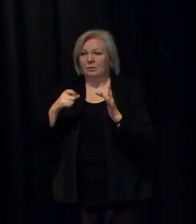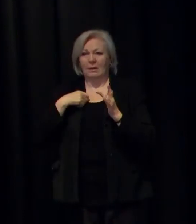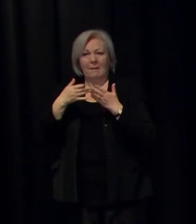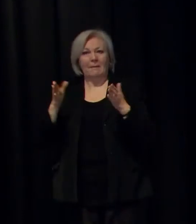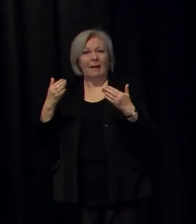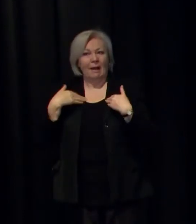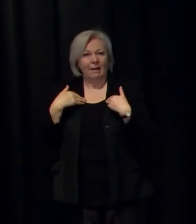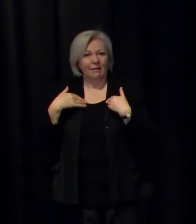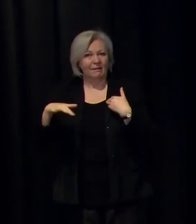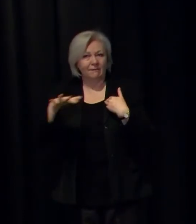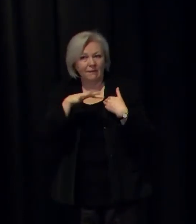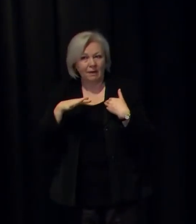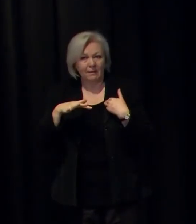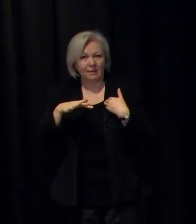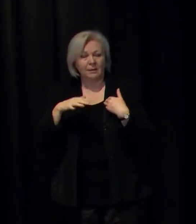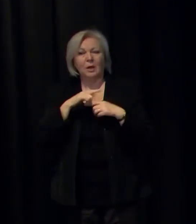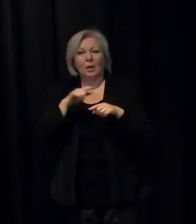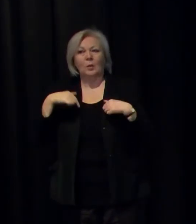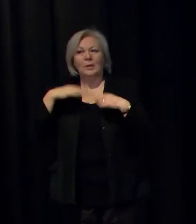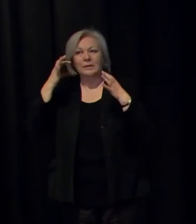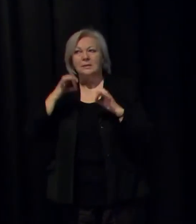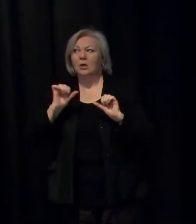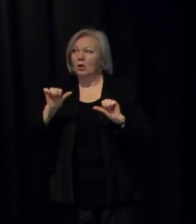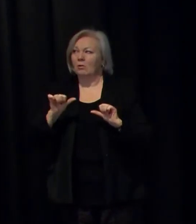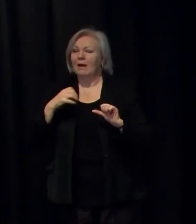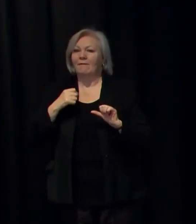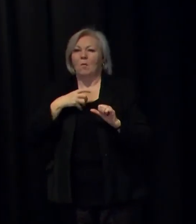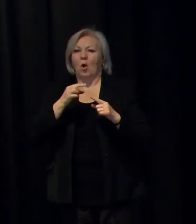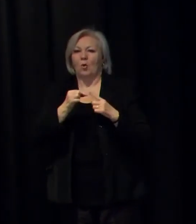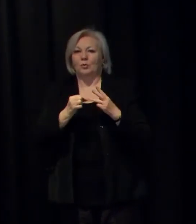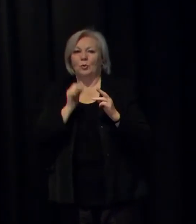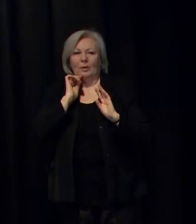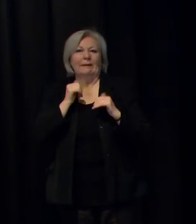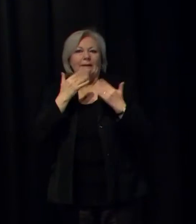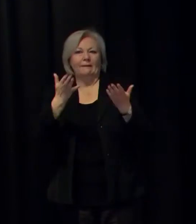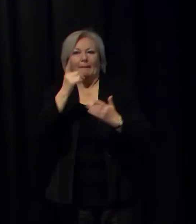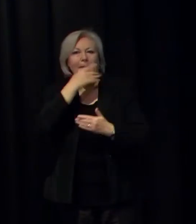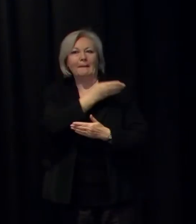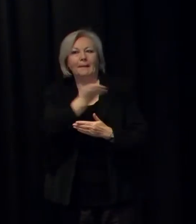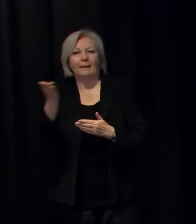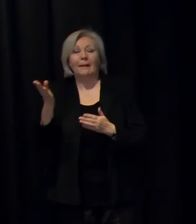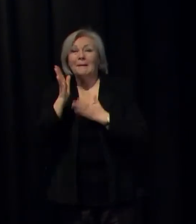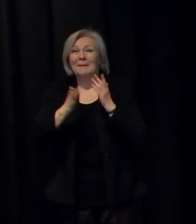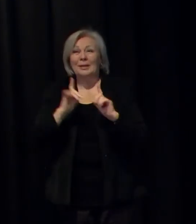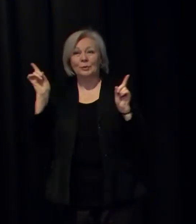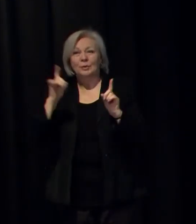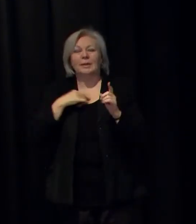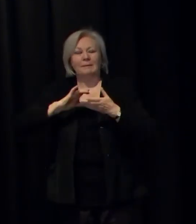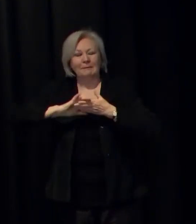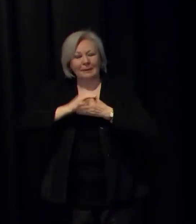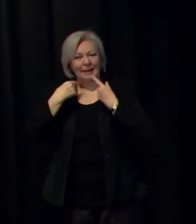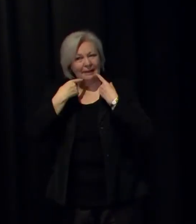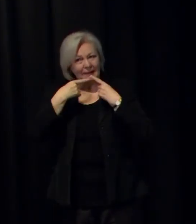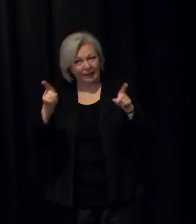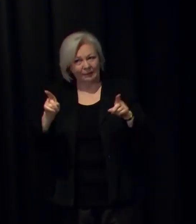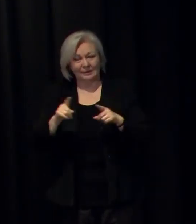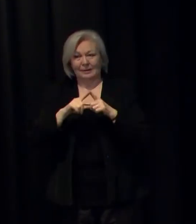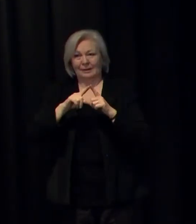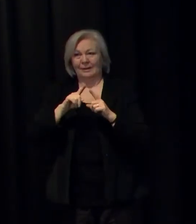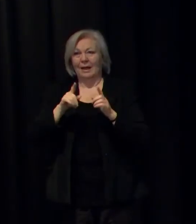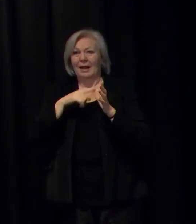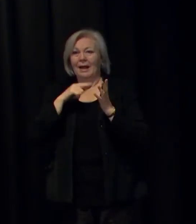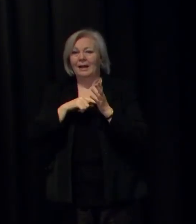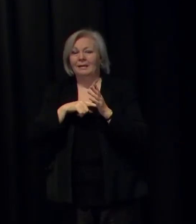system, we would have, all of us, more options. That's why today I am very pleased to be able to announce that from